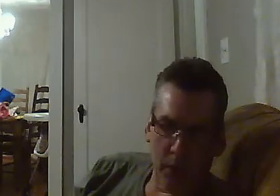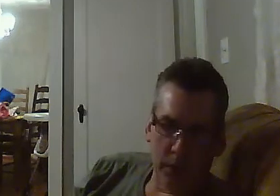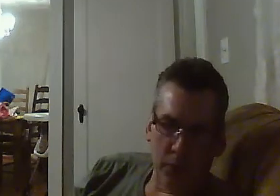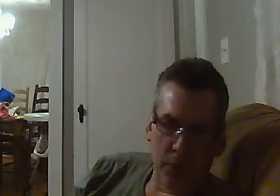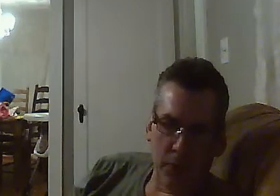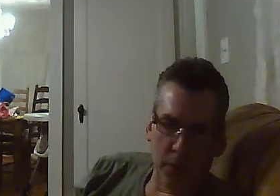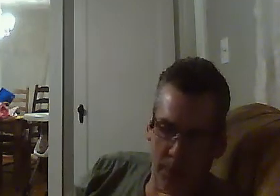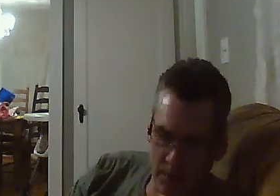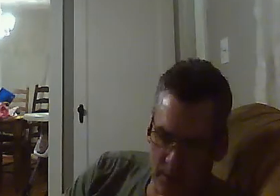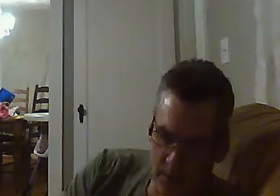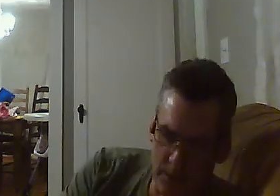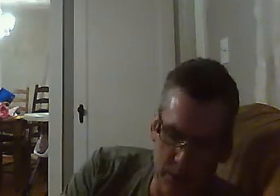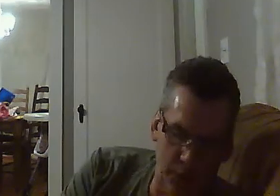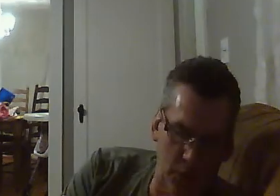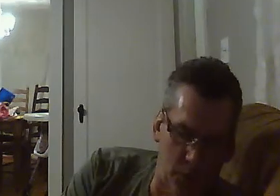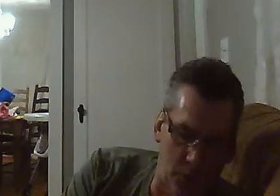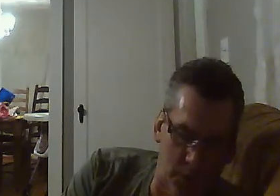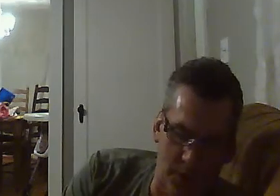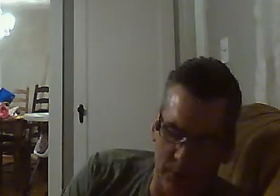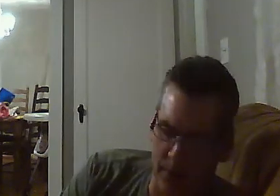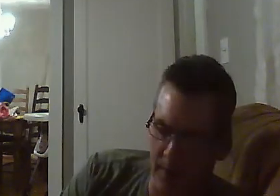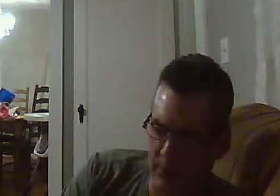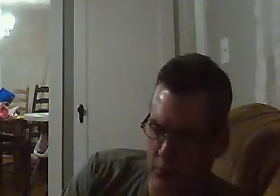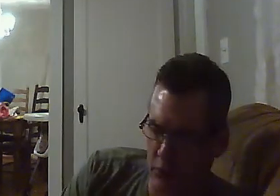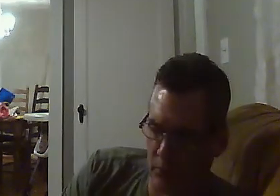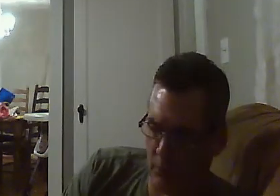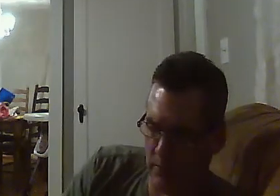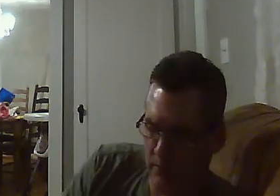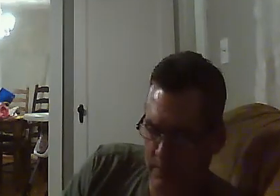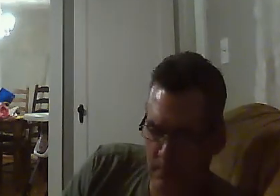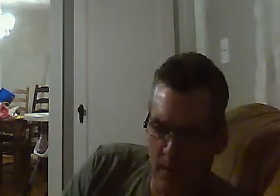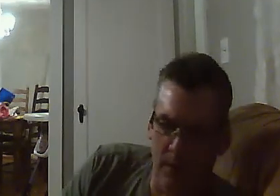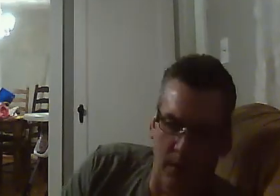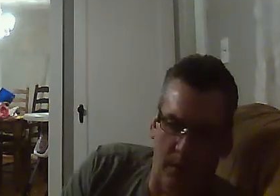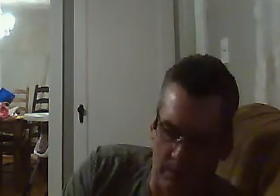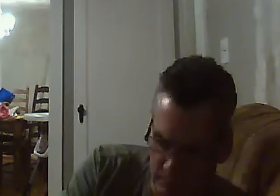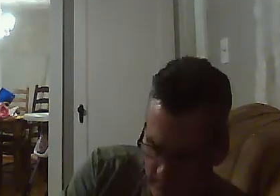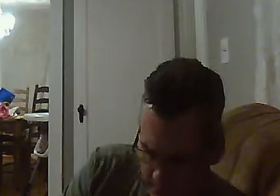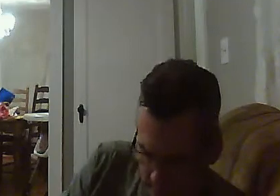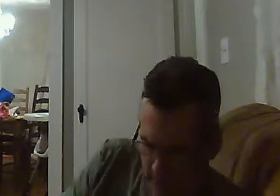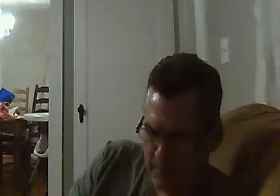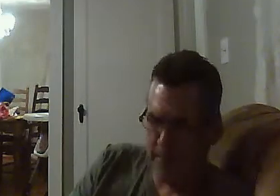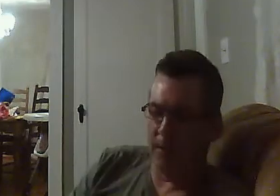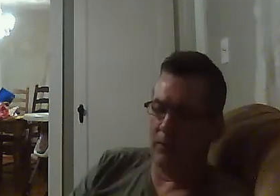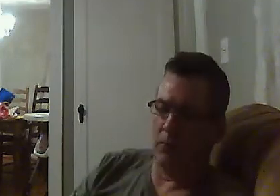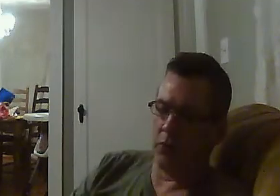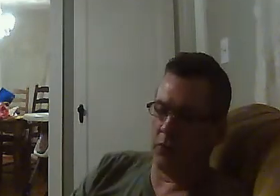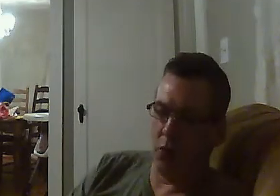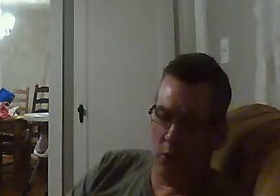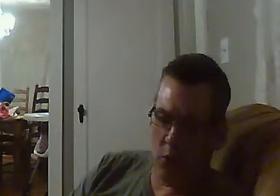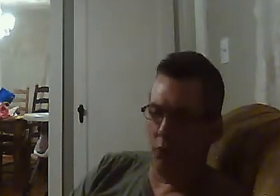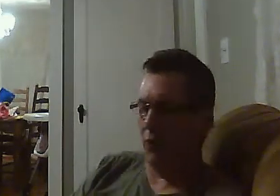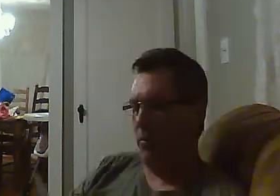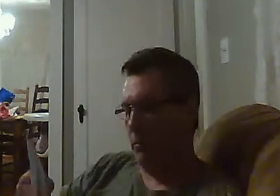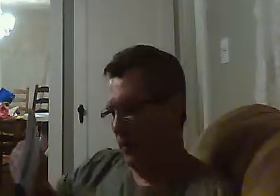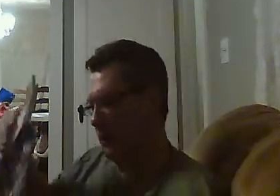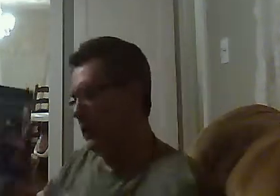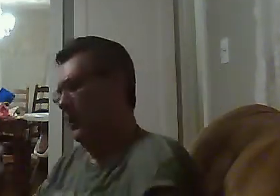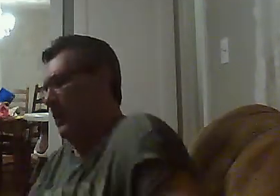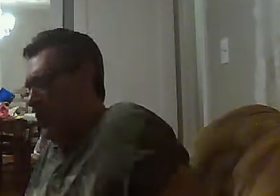422. So that was kind of a short one. Like I said, we're just going over them,